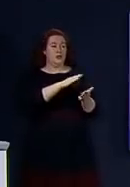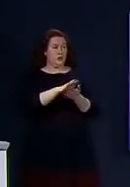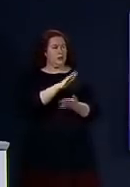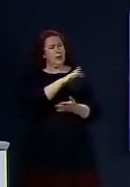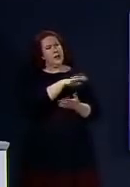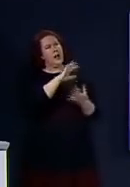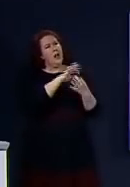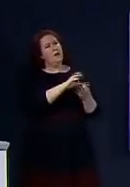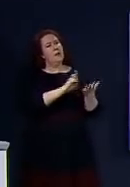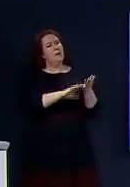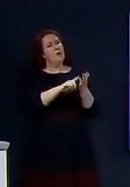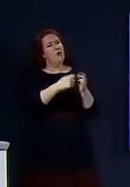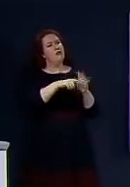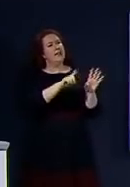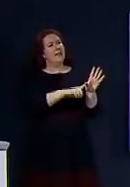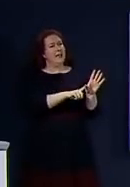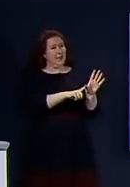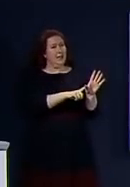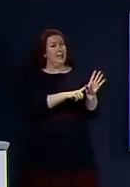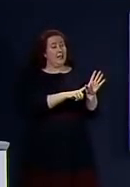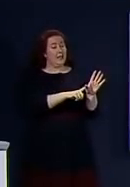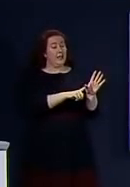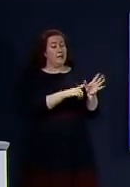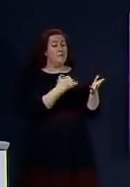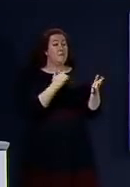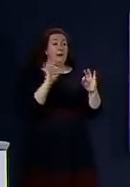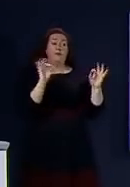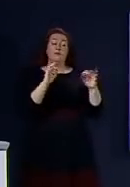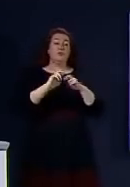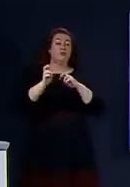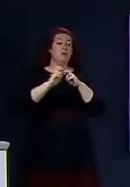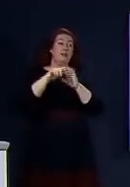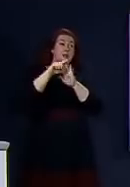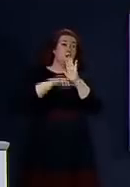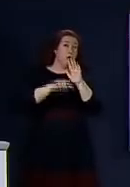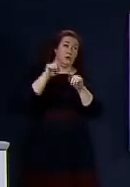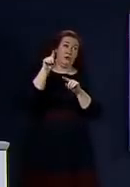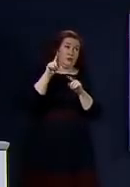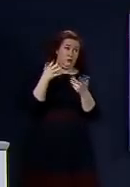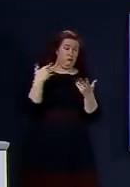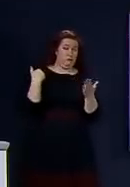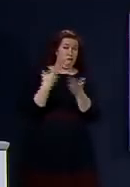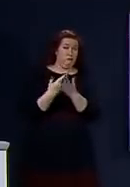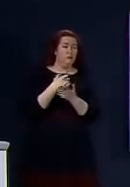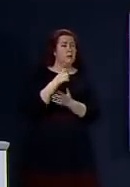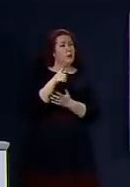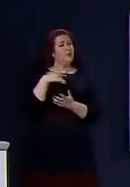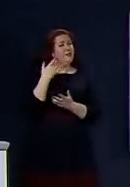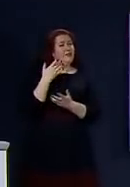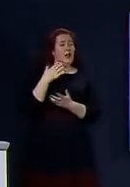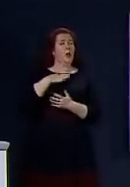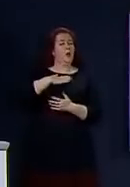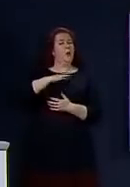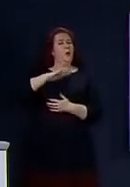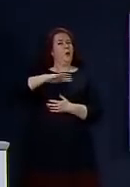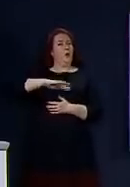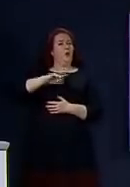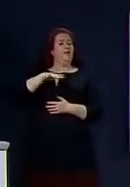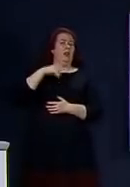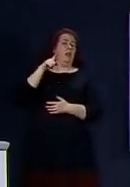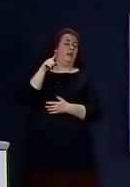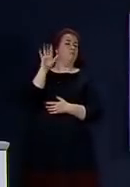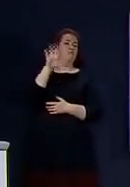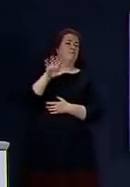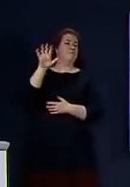Murray, even without travel restrictions so far, have you been reassured to some degree that there doesn't seem to